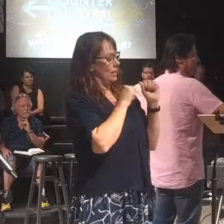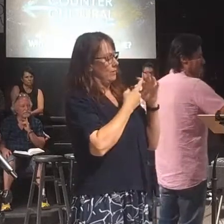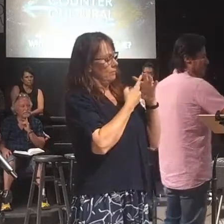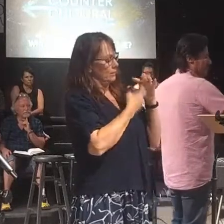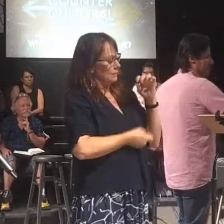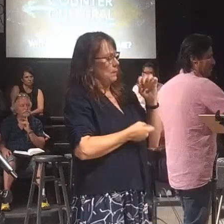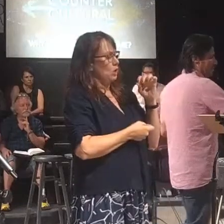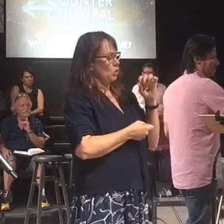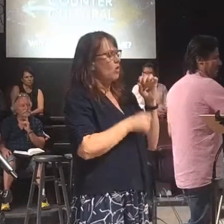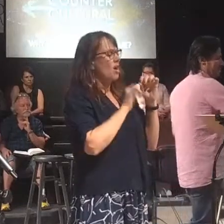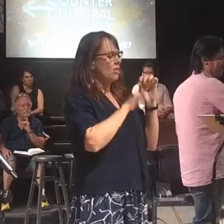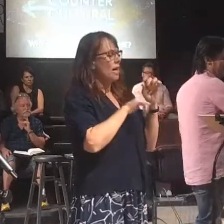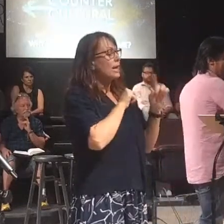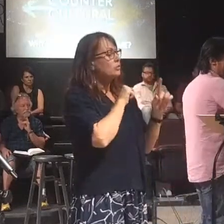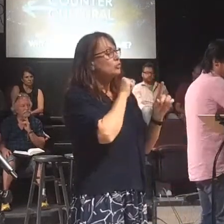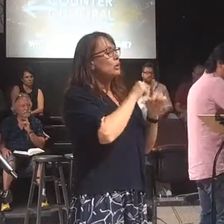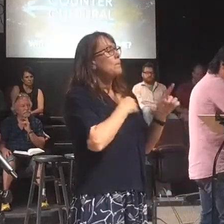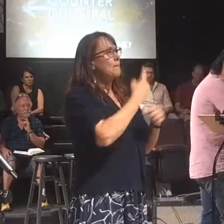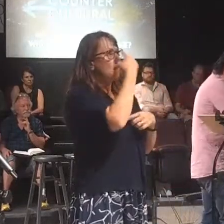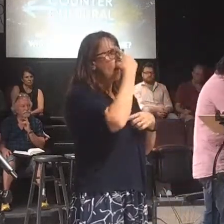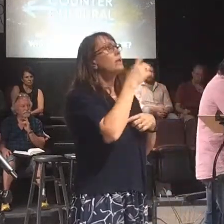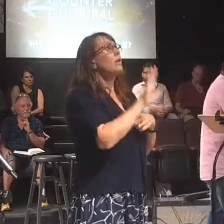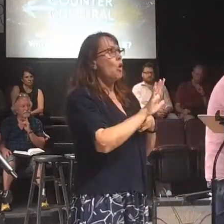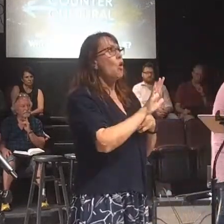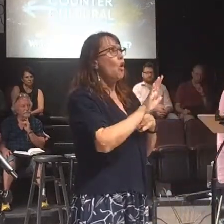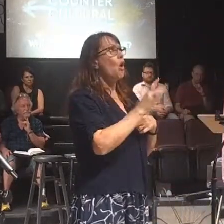problems of emptiness, right?